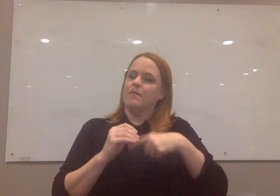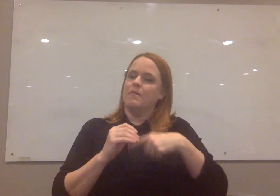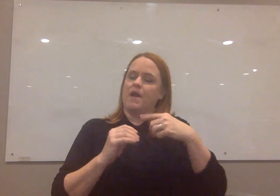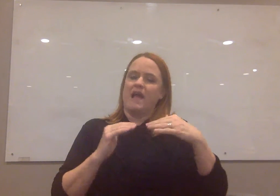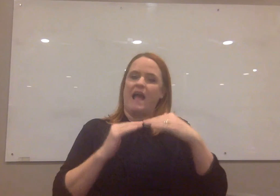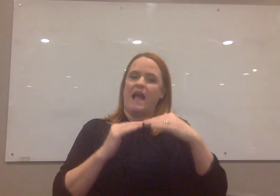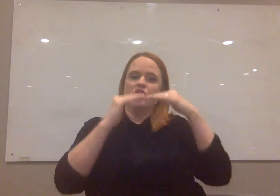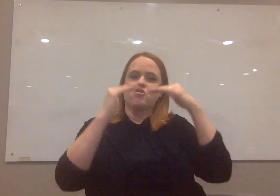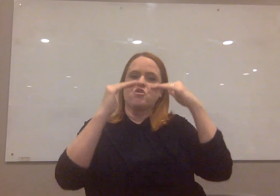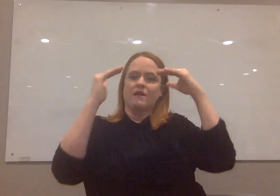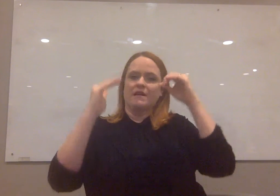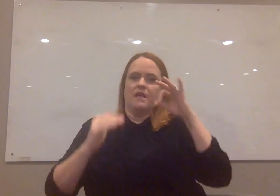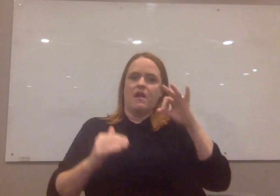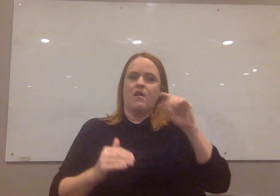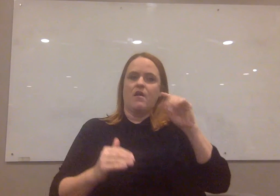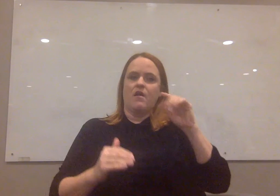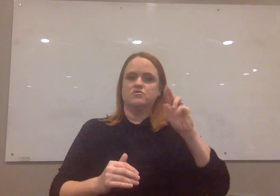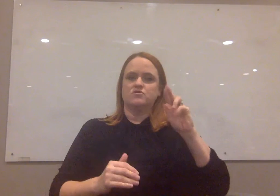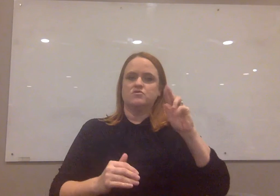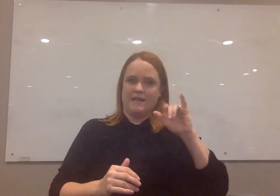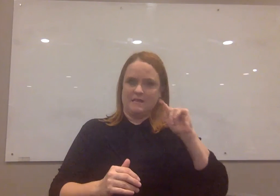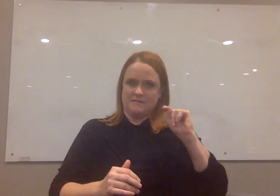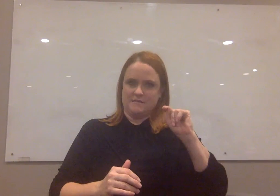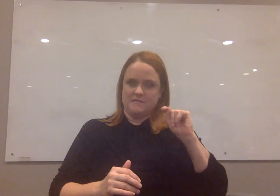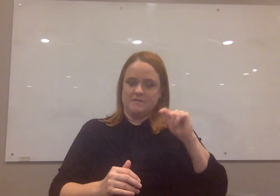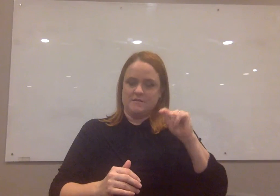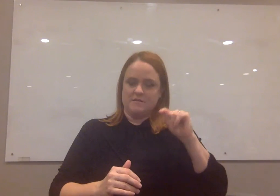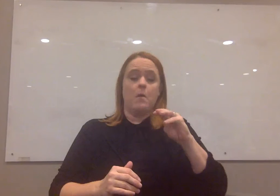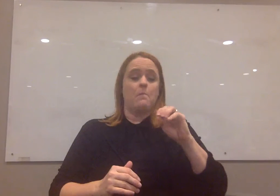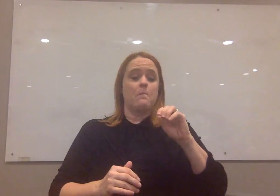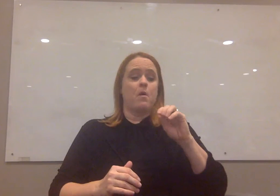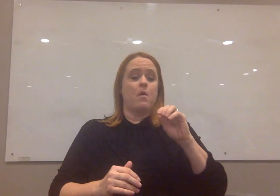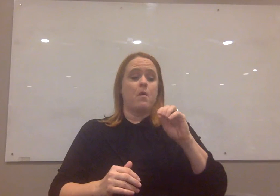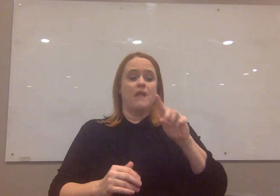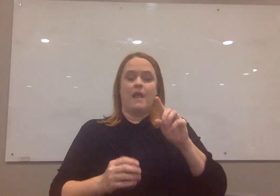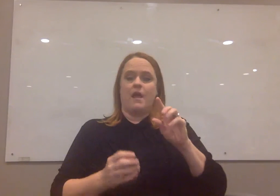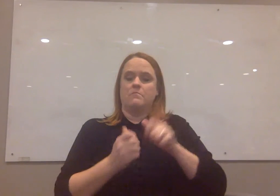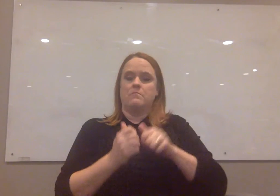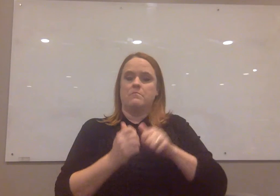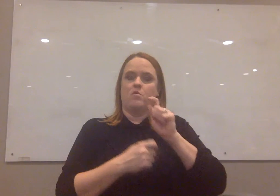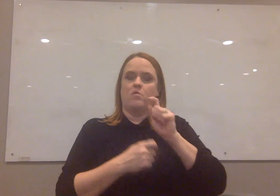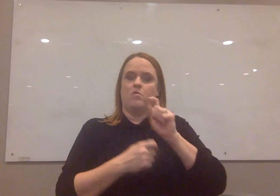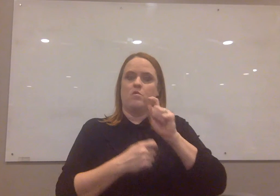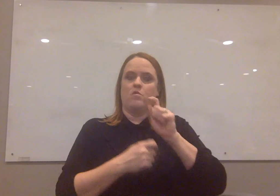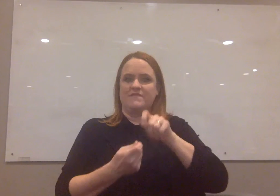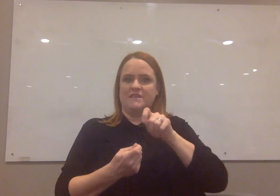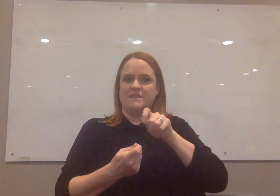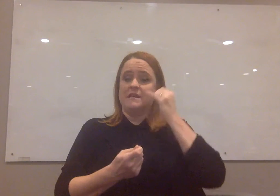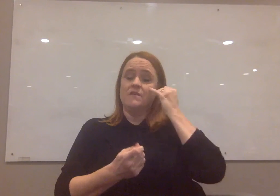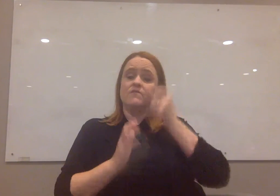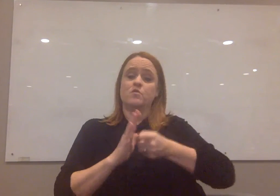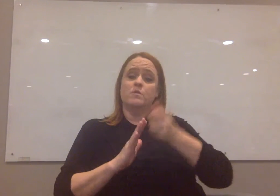monad is the most specific. And if you take away something like, you take away that sequentiality, and you just stick with